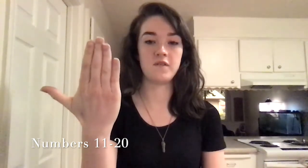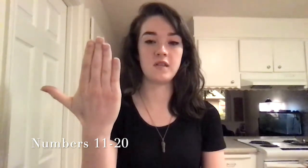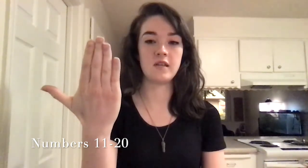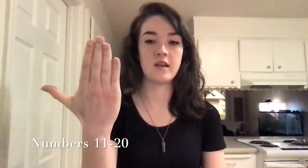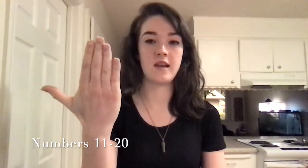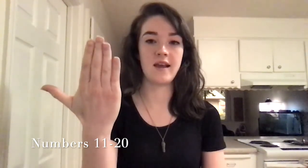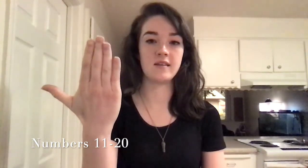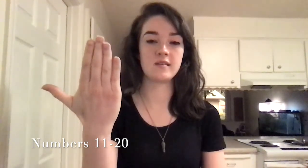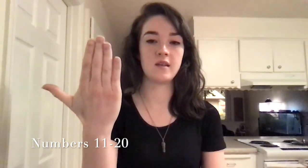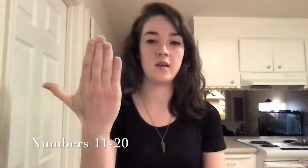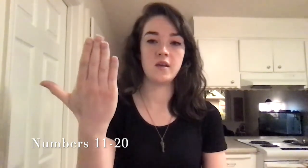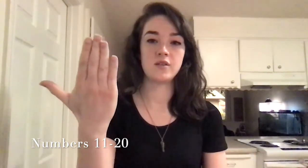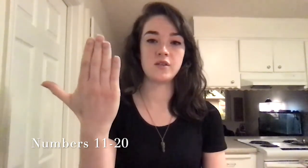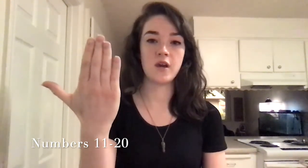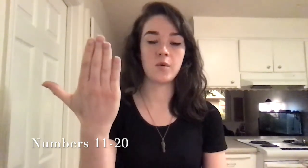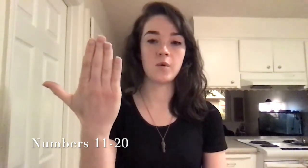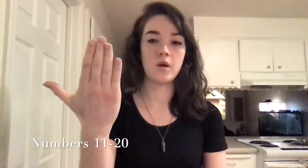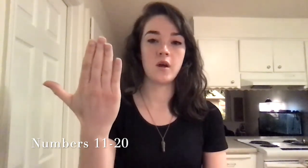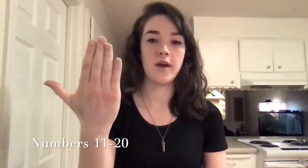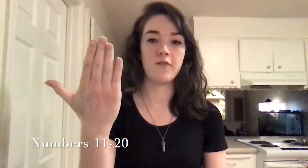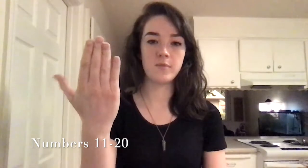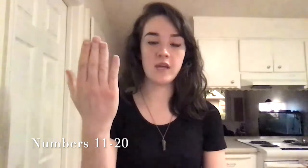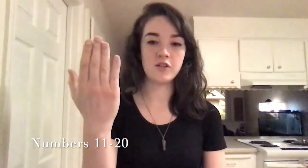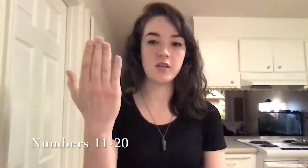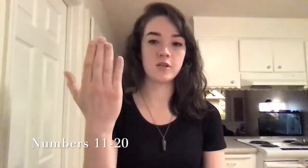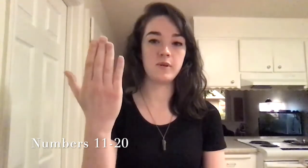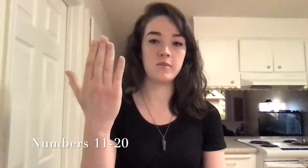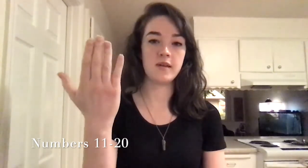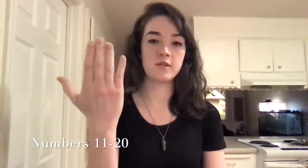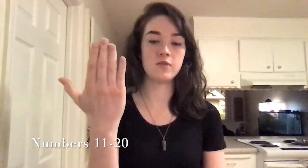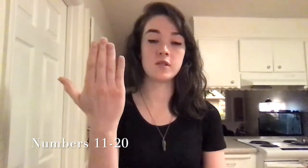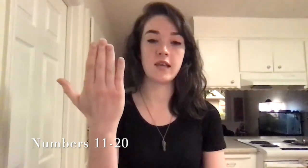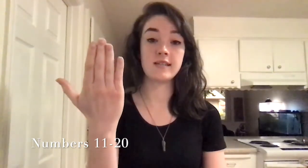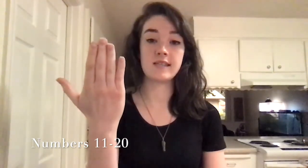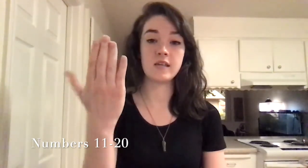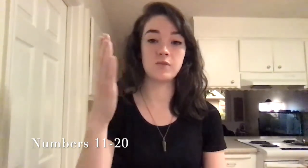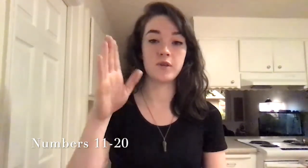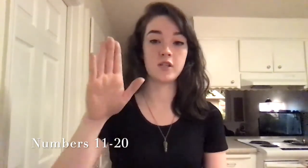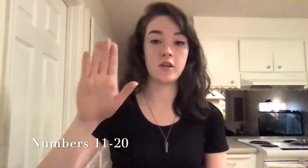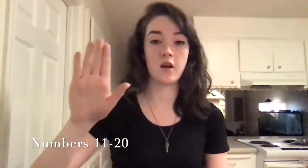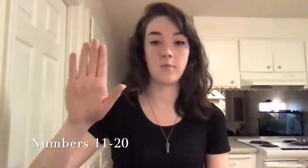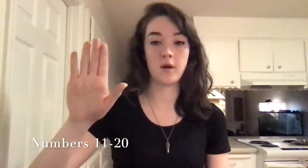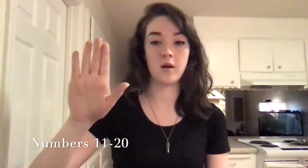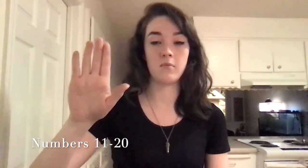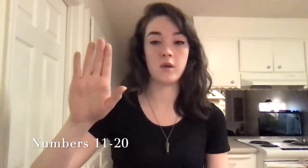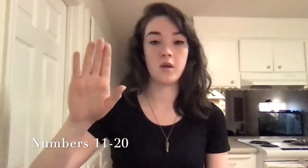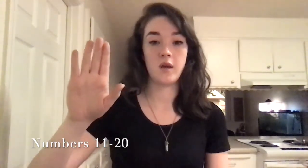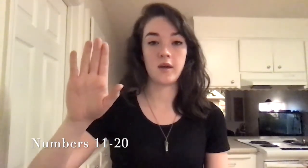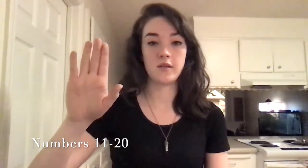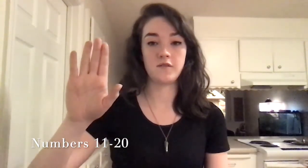15. Nice. So from here it changes up a little bit, so just like 6, we're going to turn our palm to face